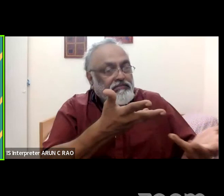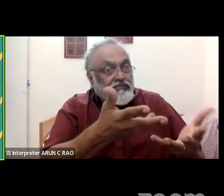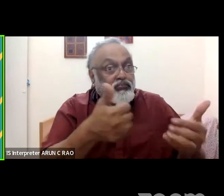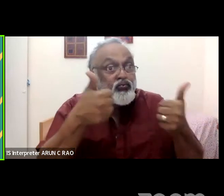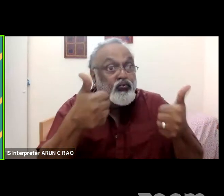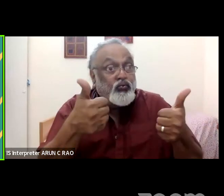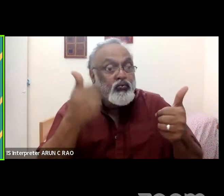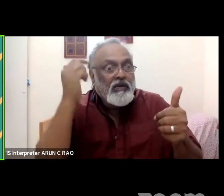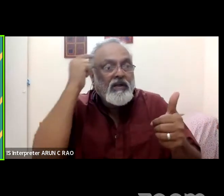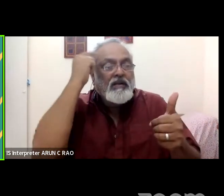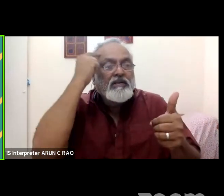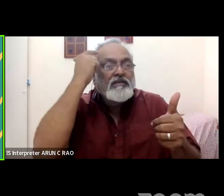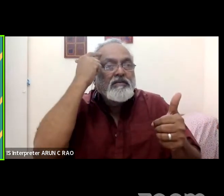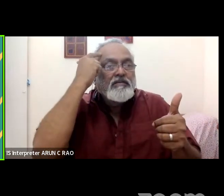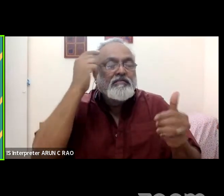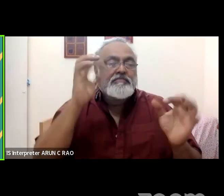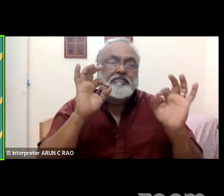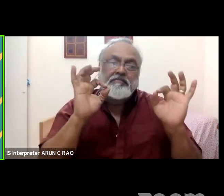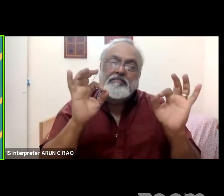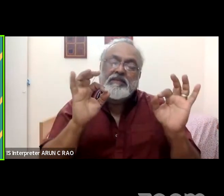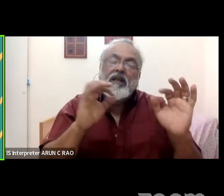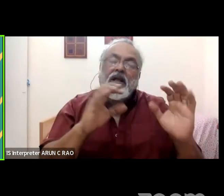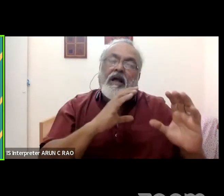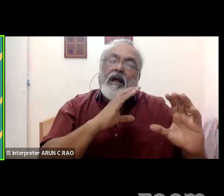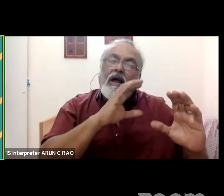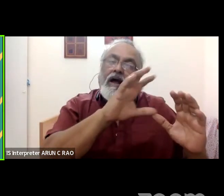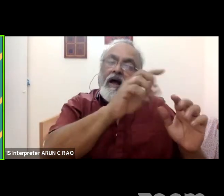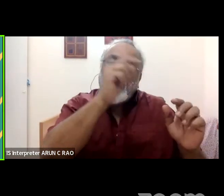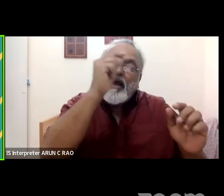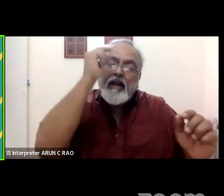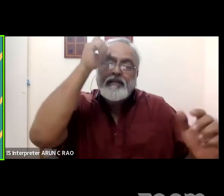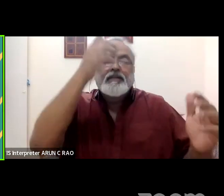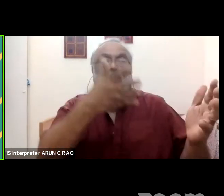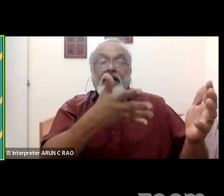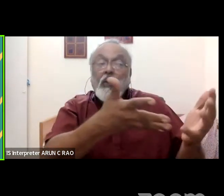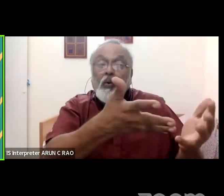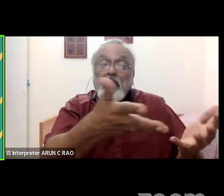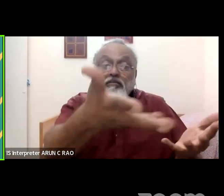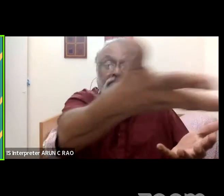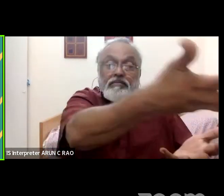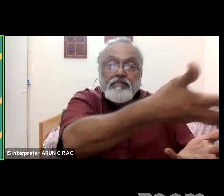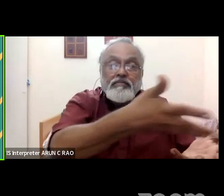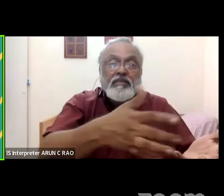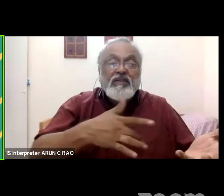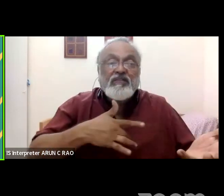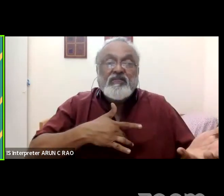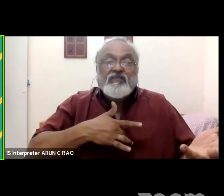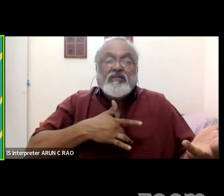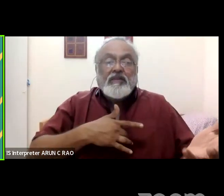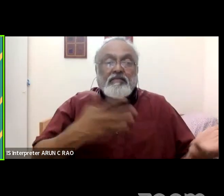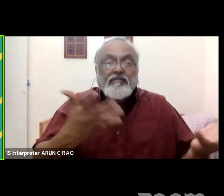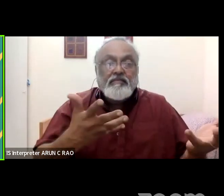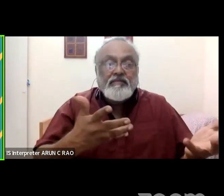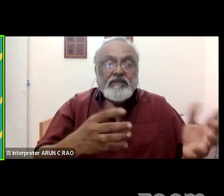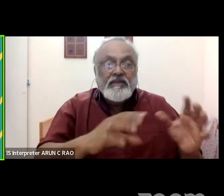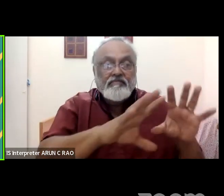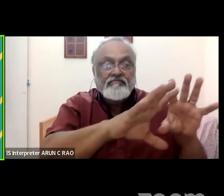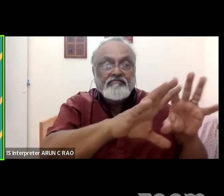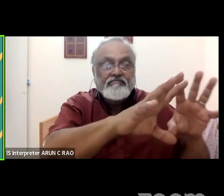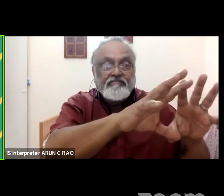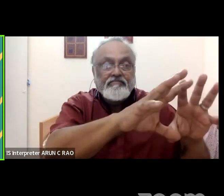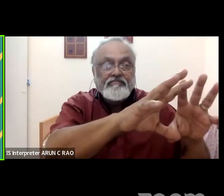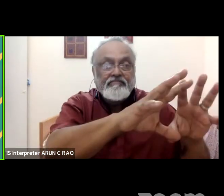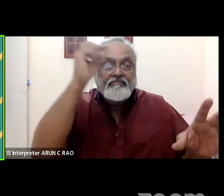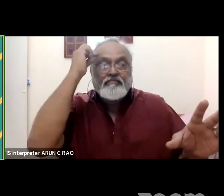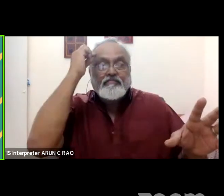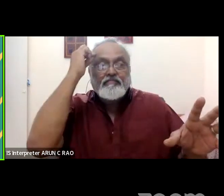I think the last point that I want to make is really in engaging all other stakeholders to participate, particularly the government. I think reflecting